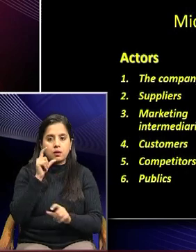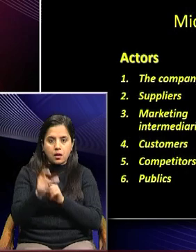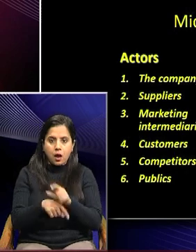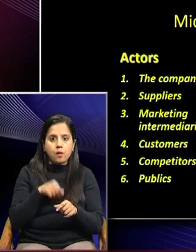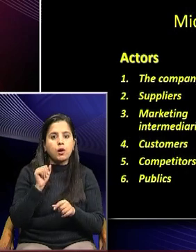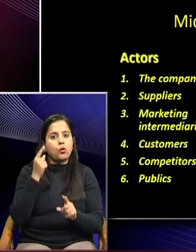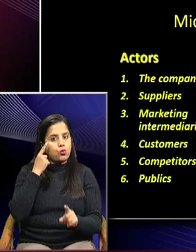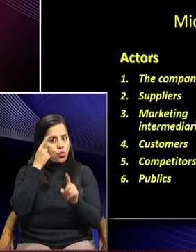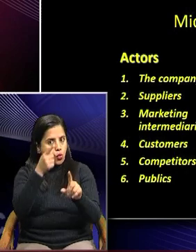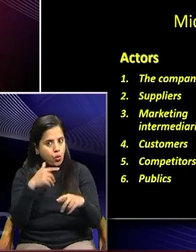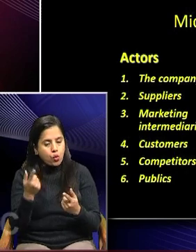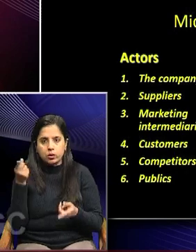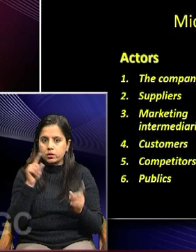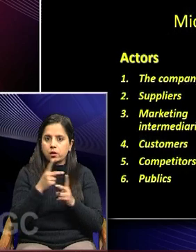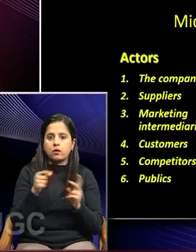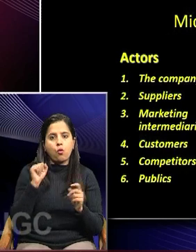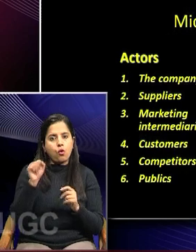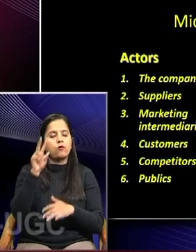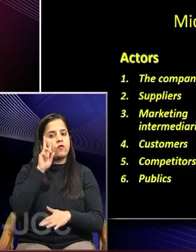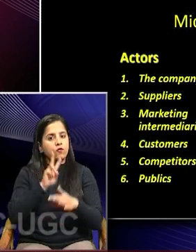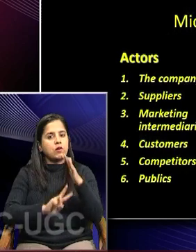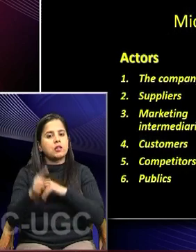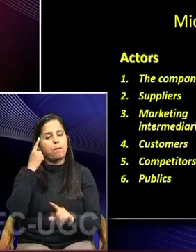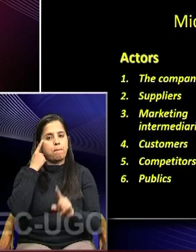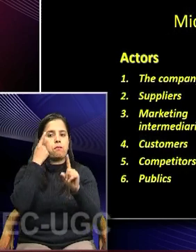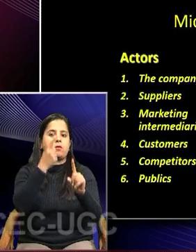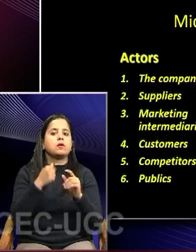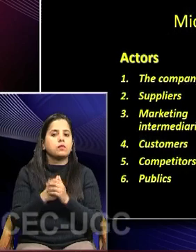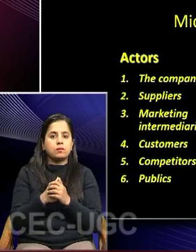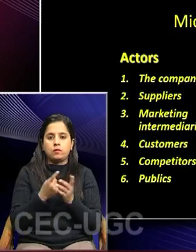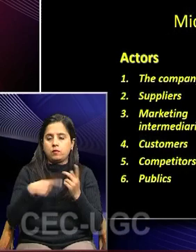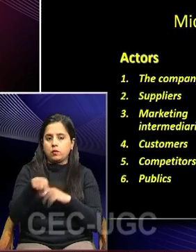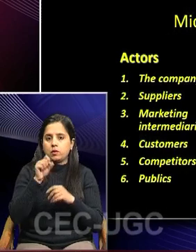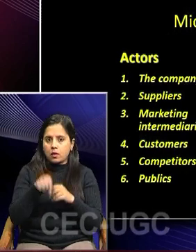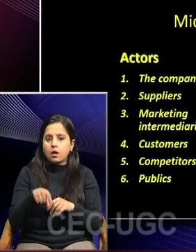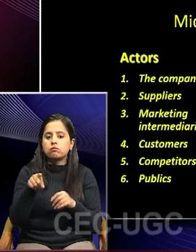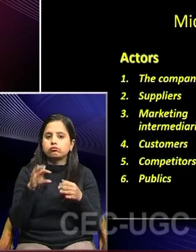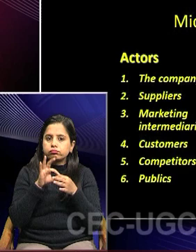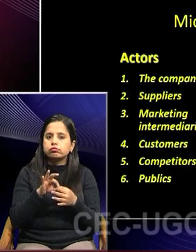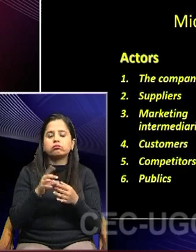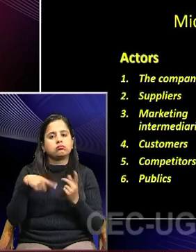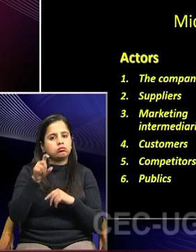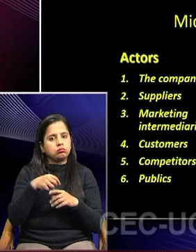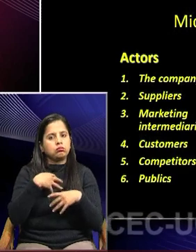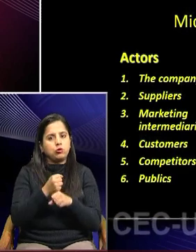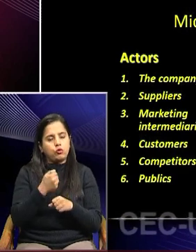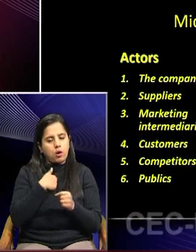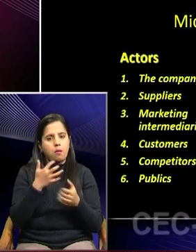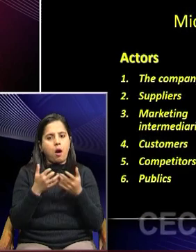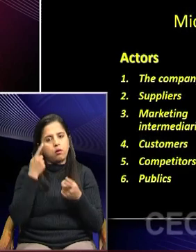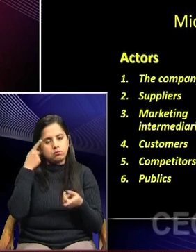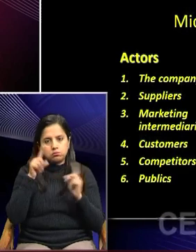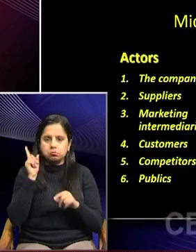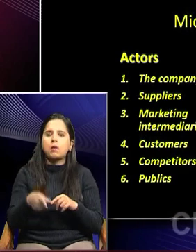goals and strategies, company's own vision and mission. And in conformity with that, we should formulate our marketing